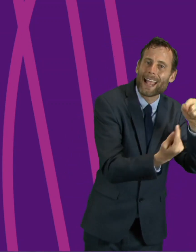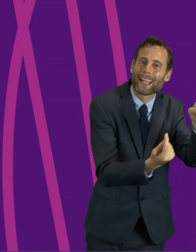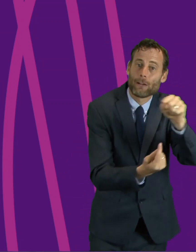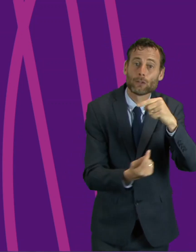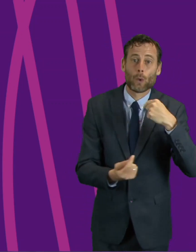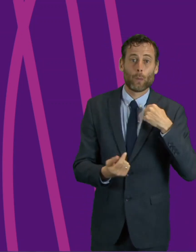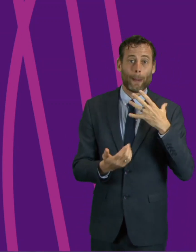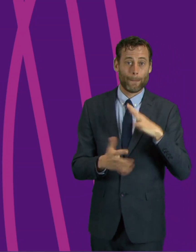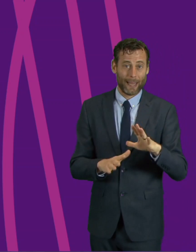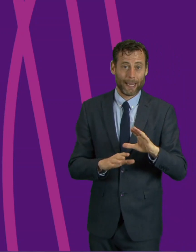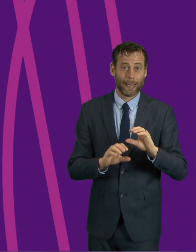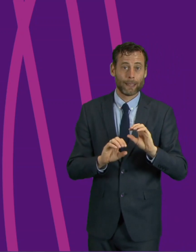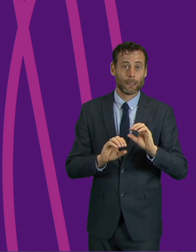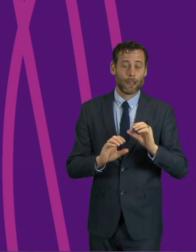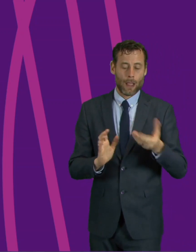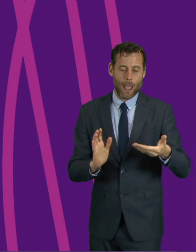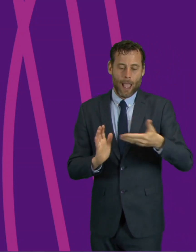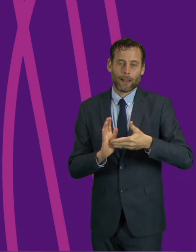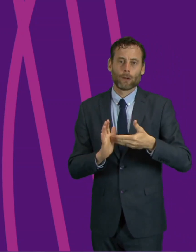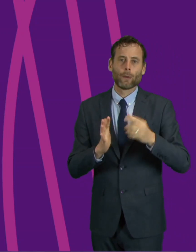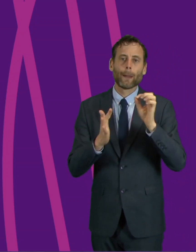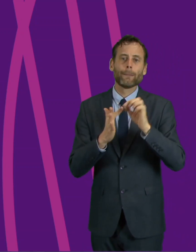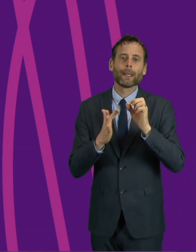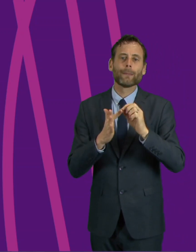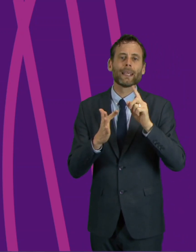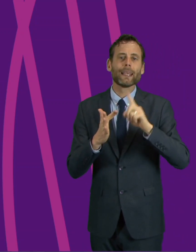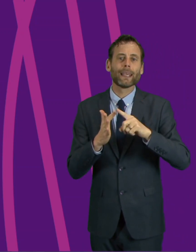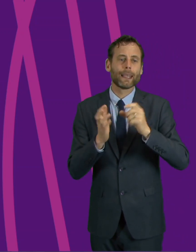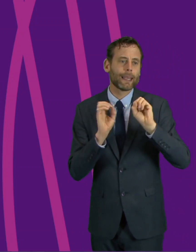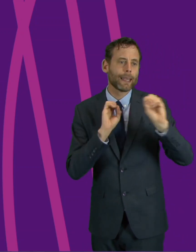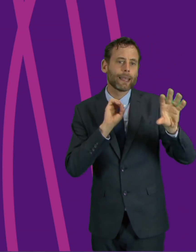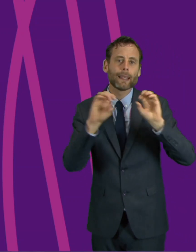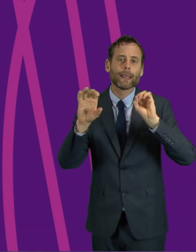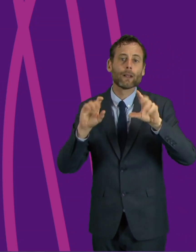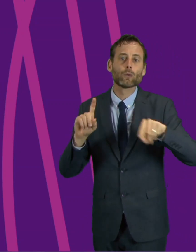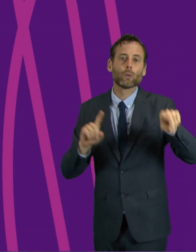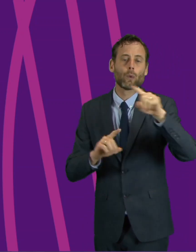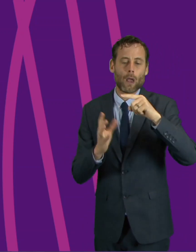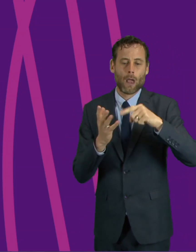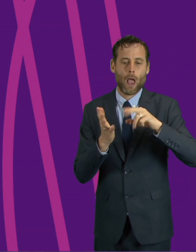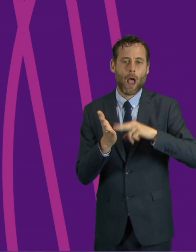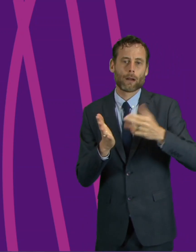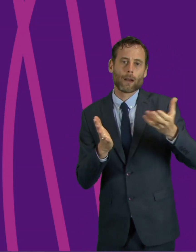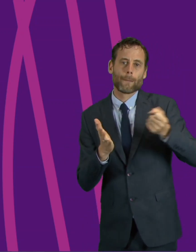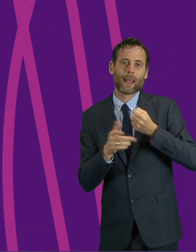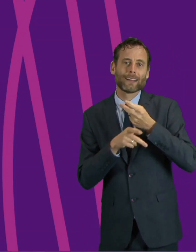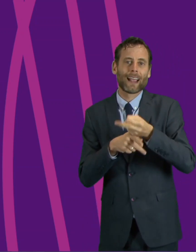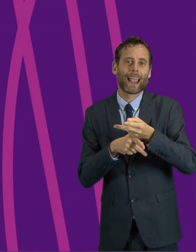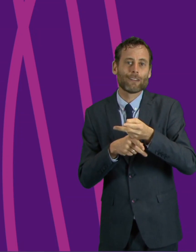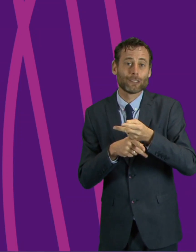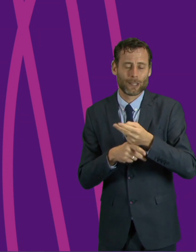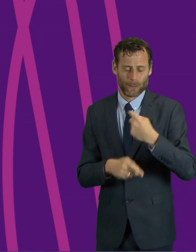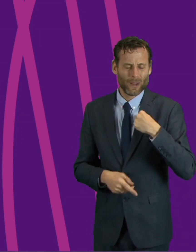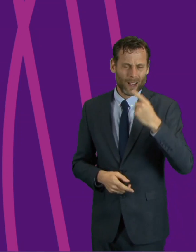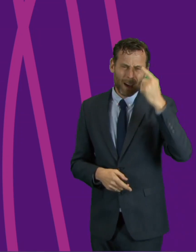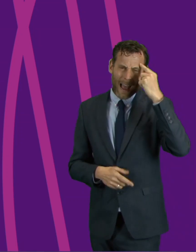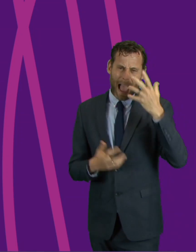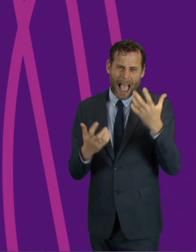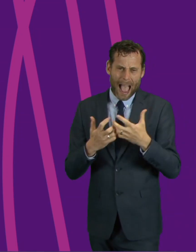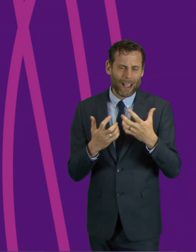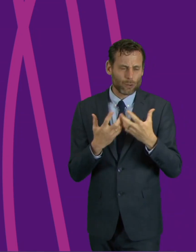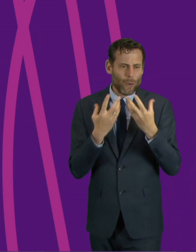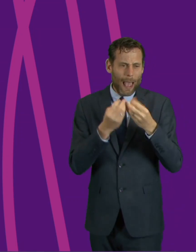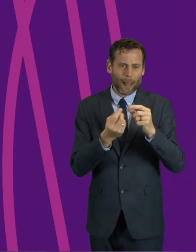PPE for unpaid carers and are working with the national carer organisations to understand how we can better support carers to access